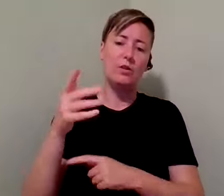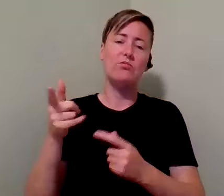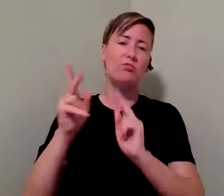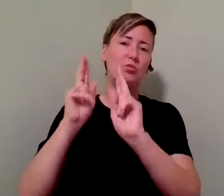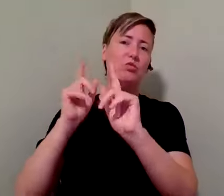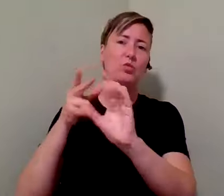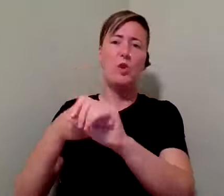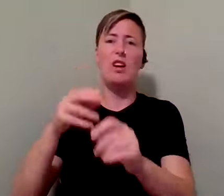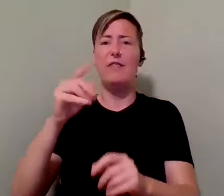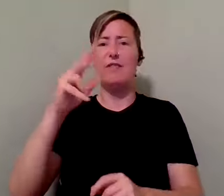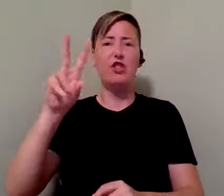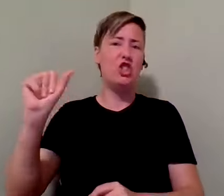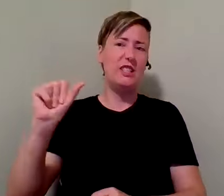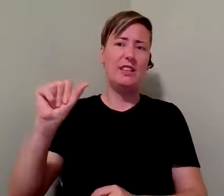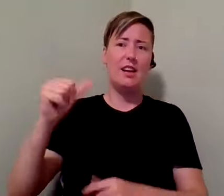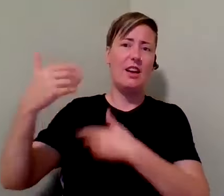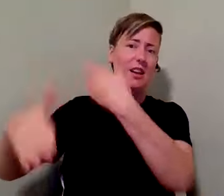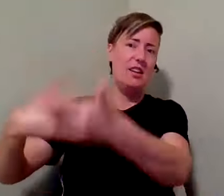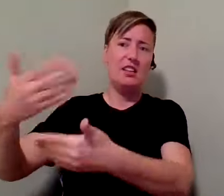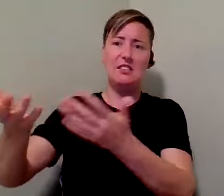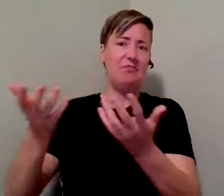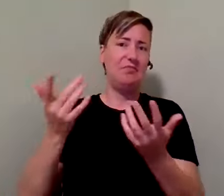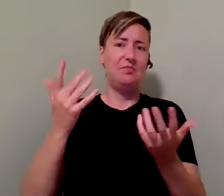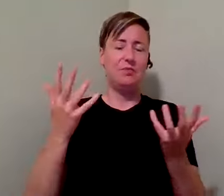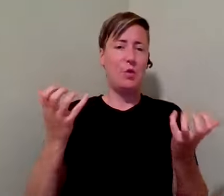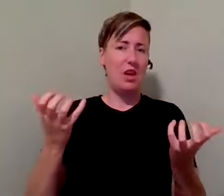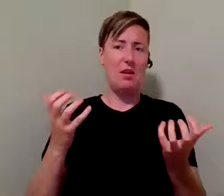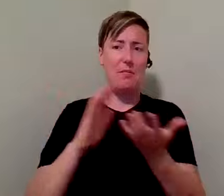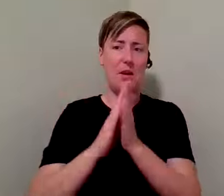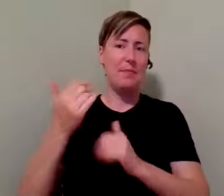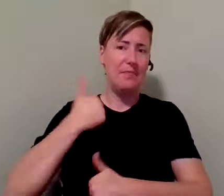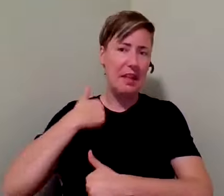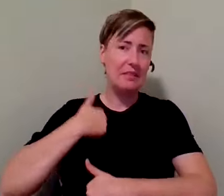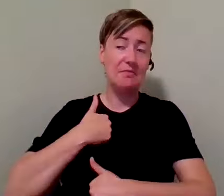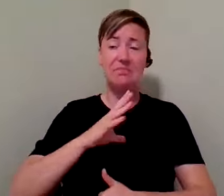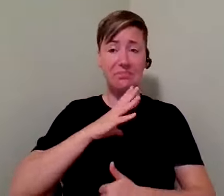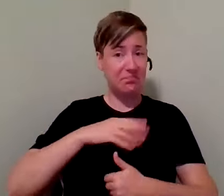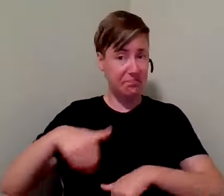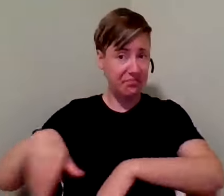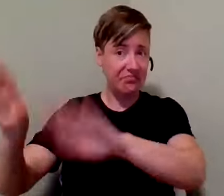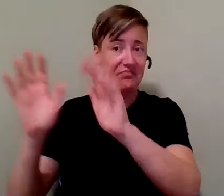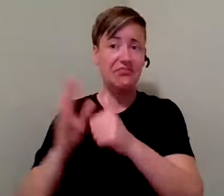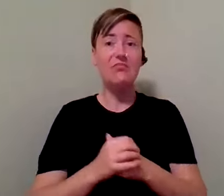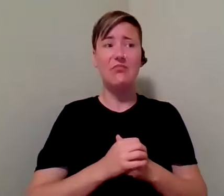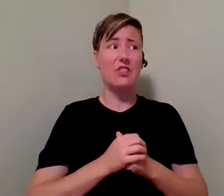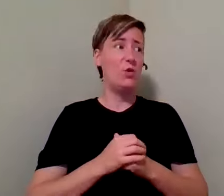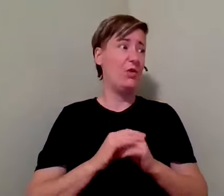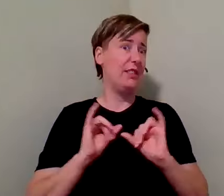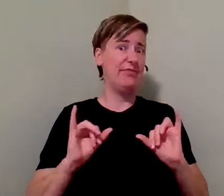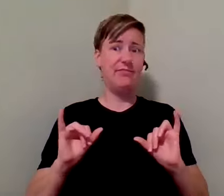he did that, we signed the divorce, sold the house, and I said, you know, why not? So I turned it over, did a third step, and I went to India. And I